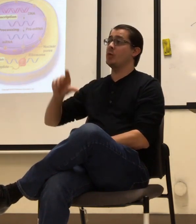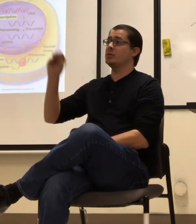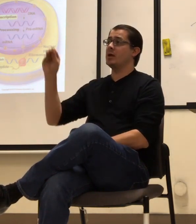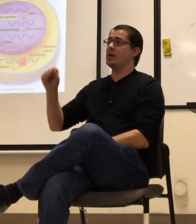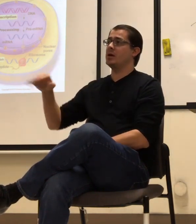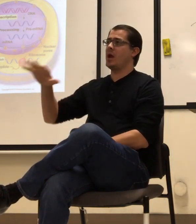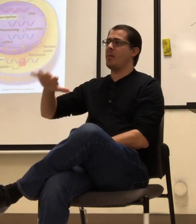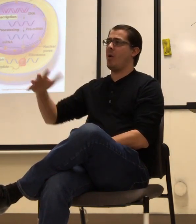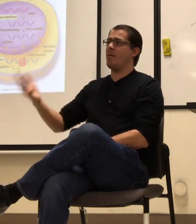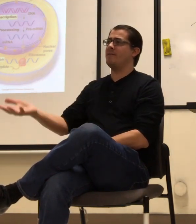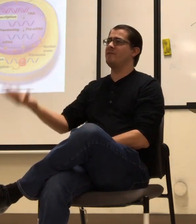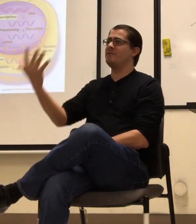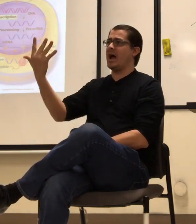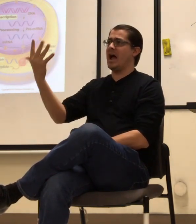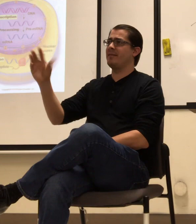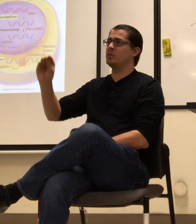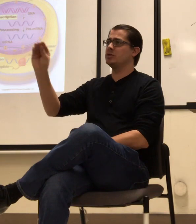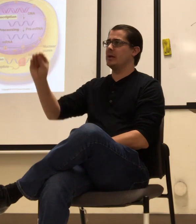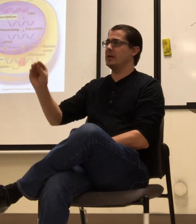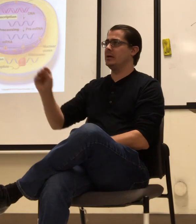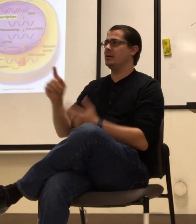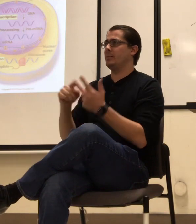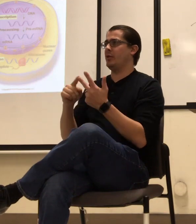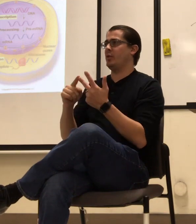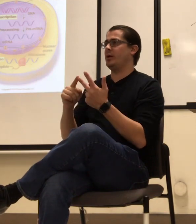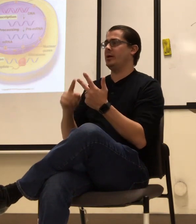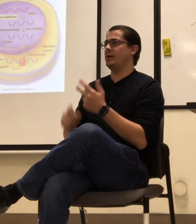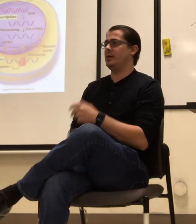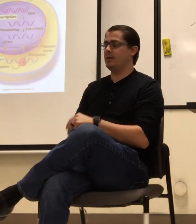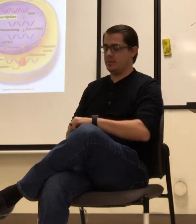about 5%, number